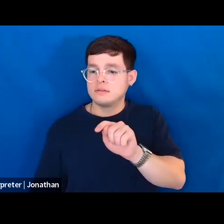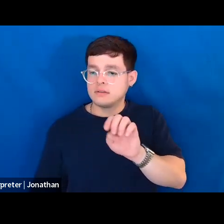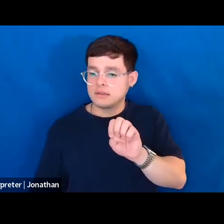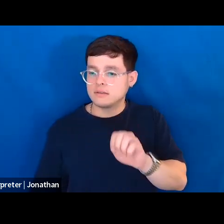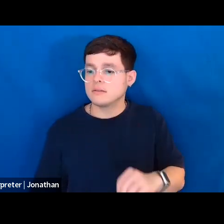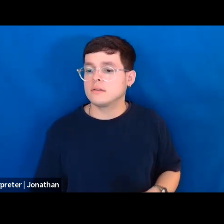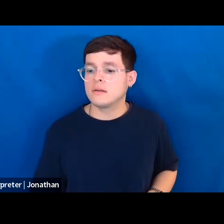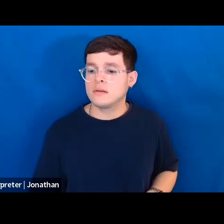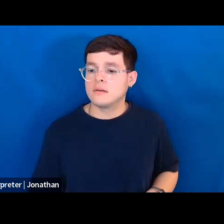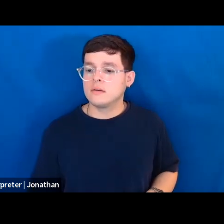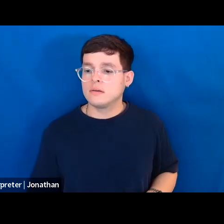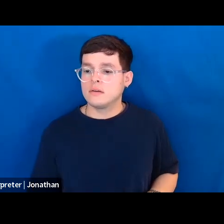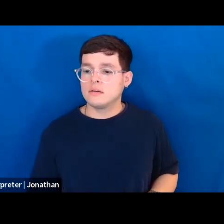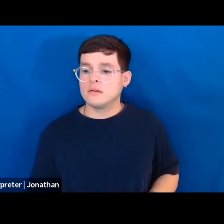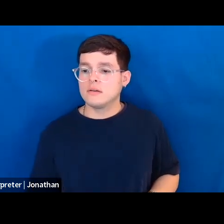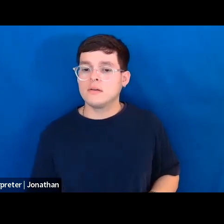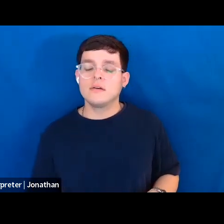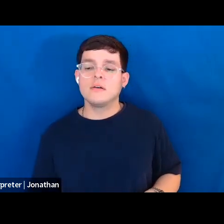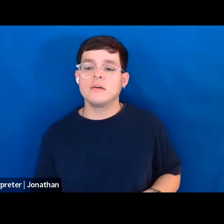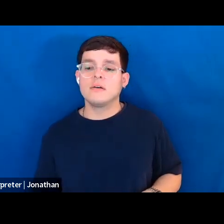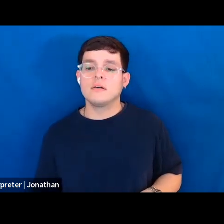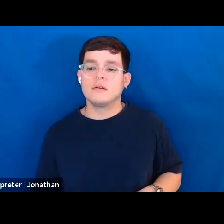for being